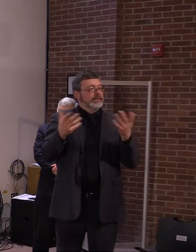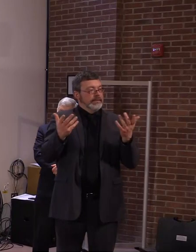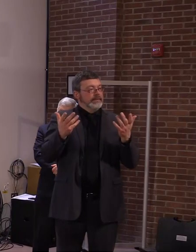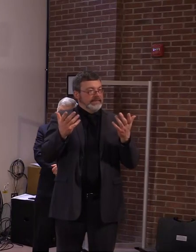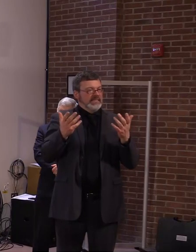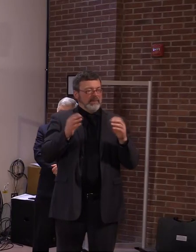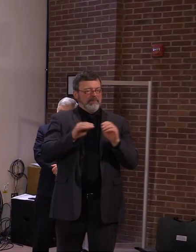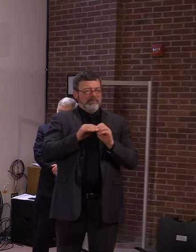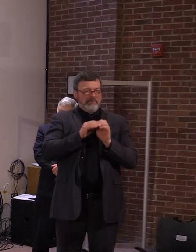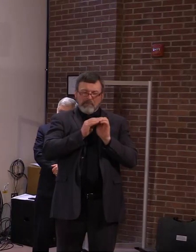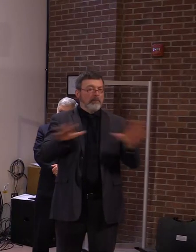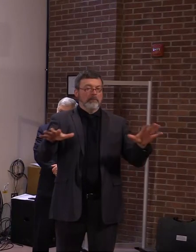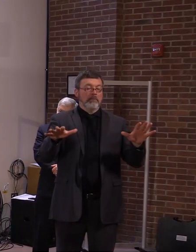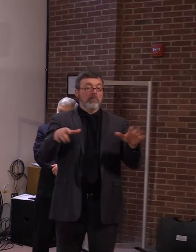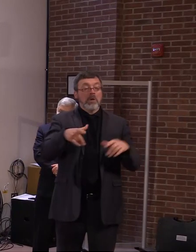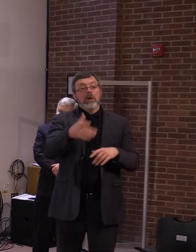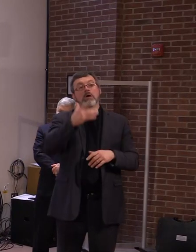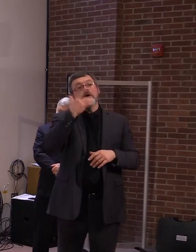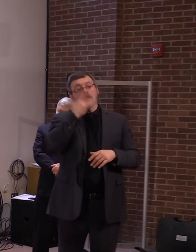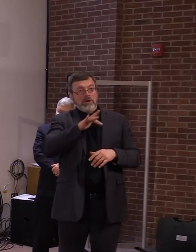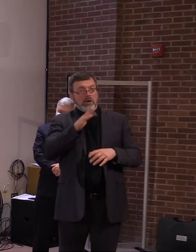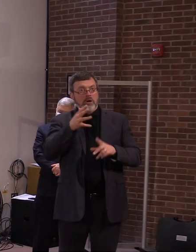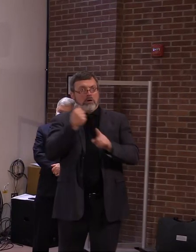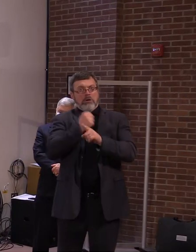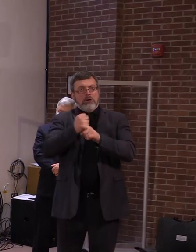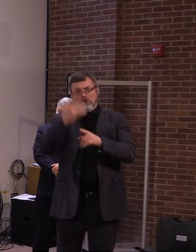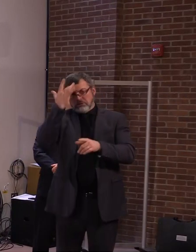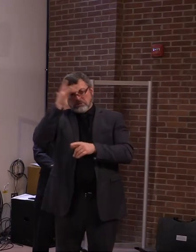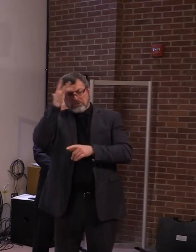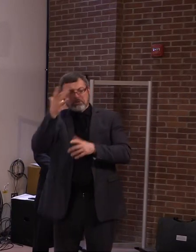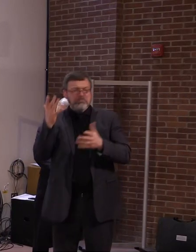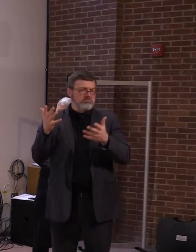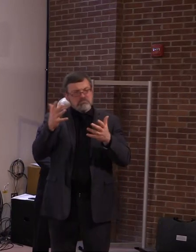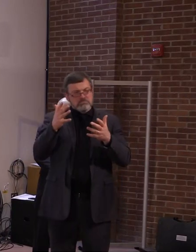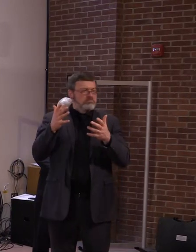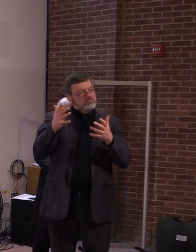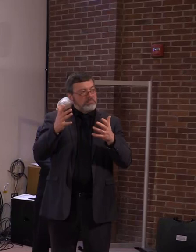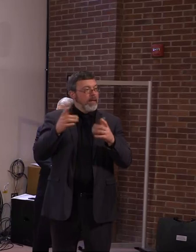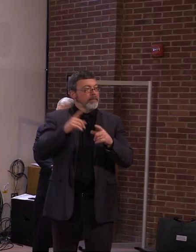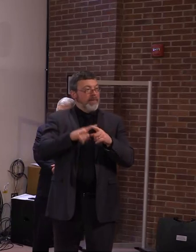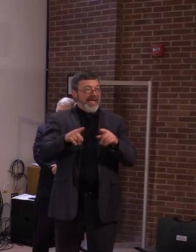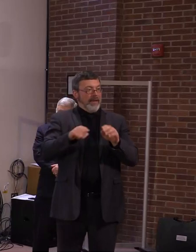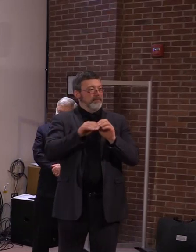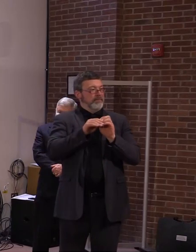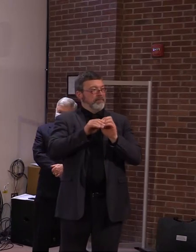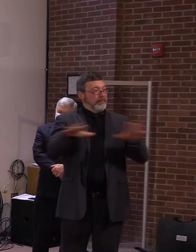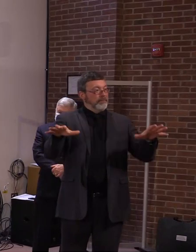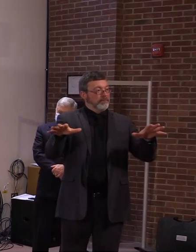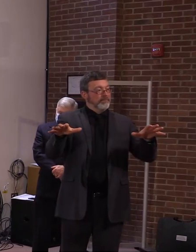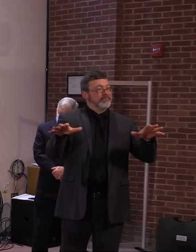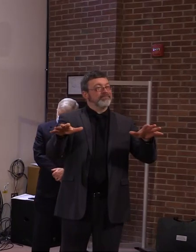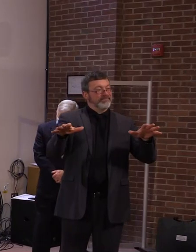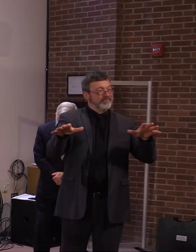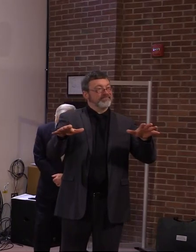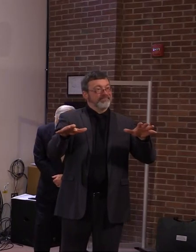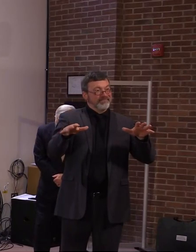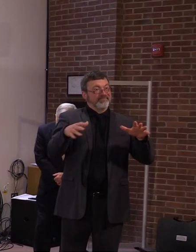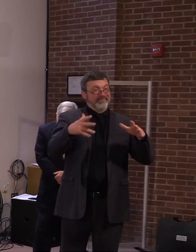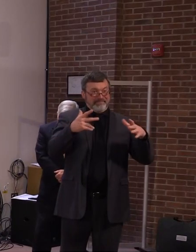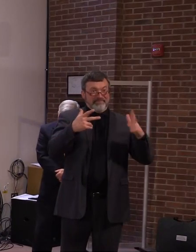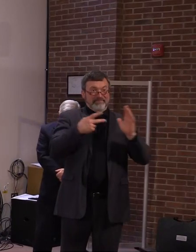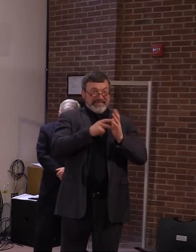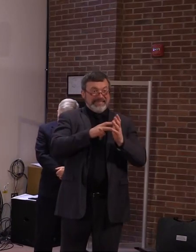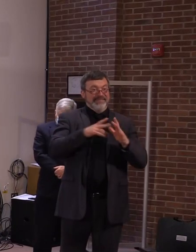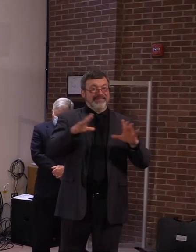variant. So if it's more contagious, it creates more cases. And even if the percentage of cases that is